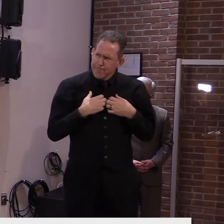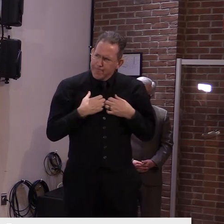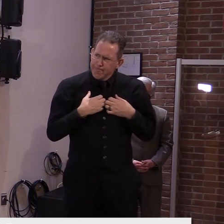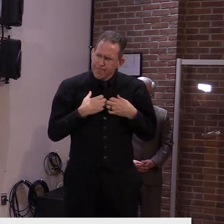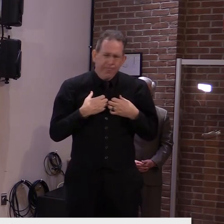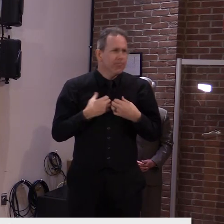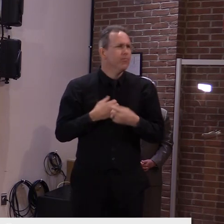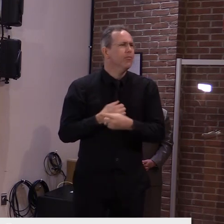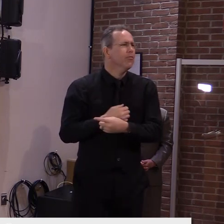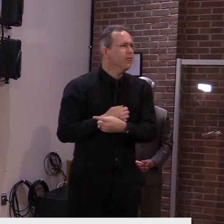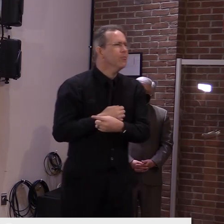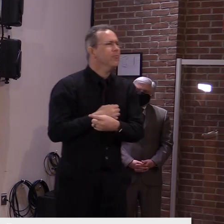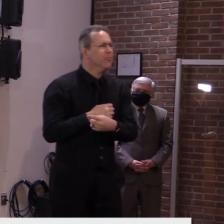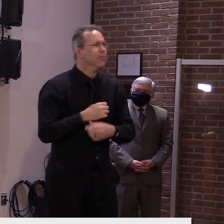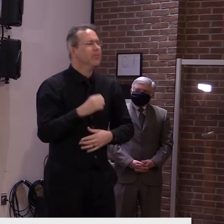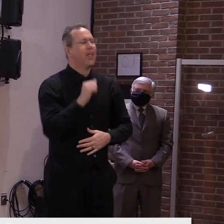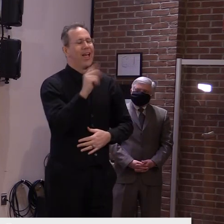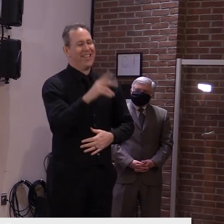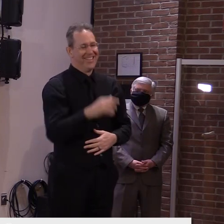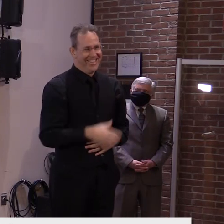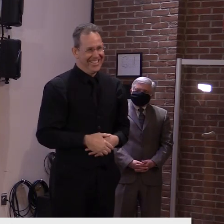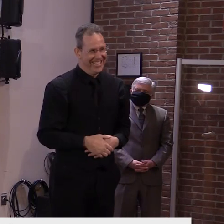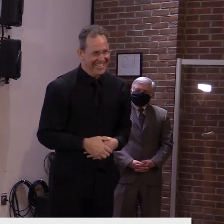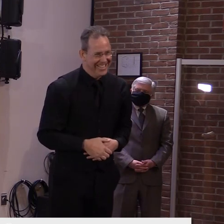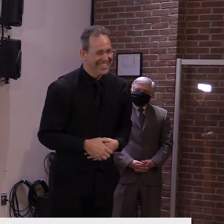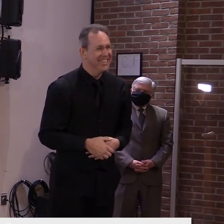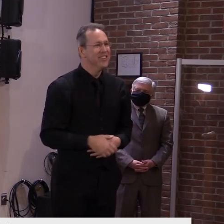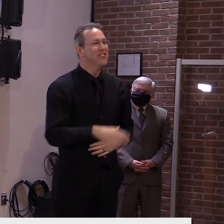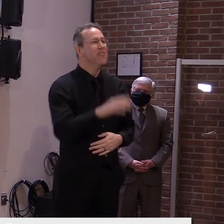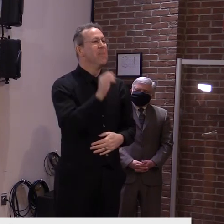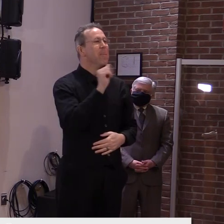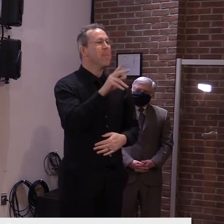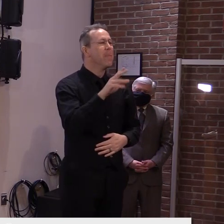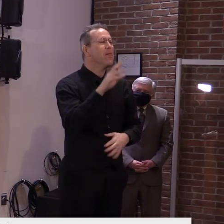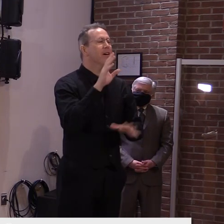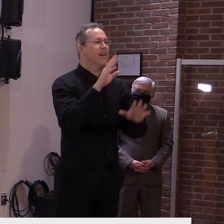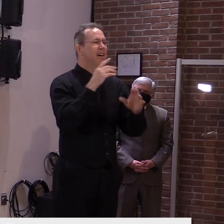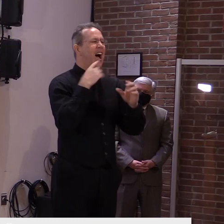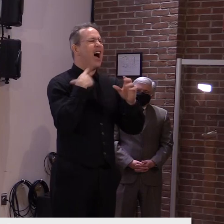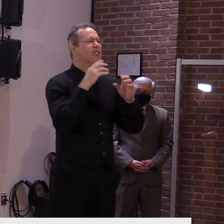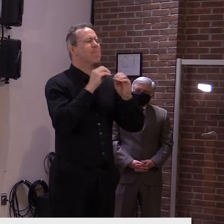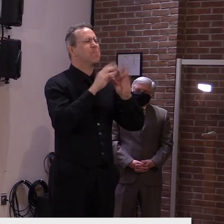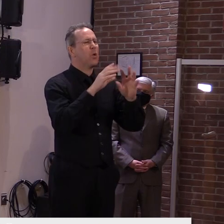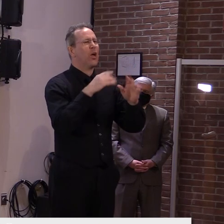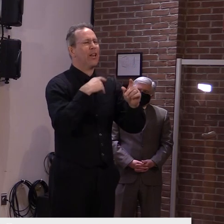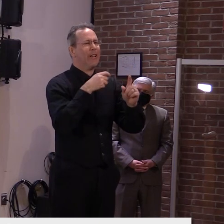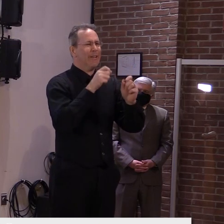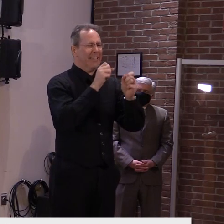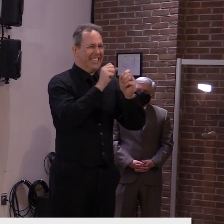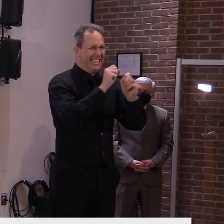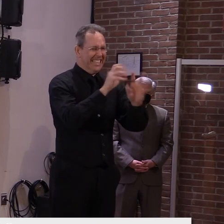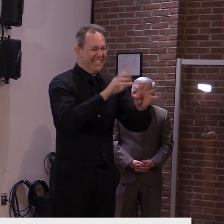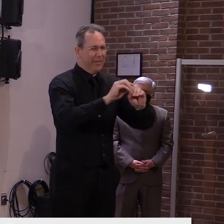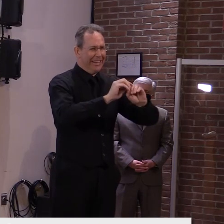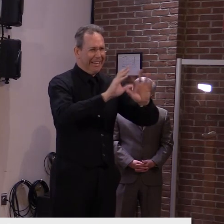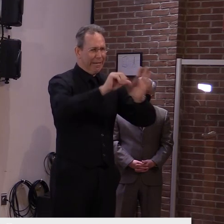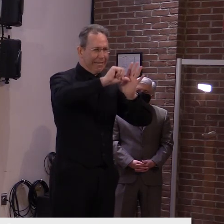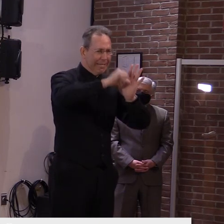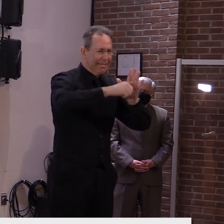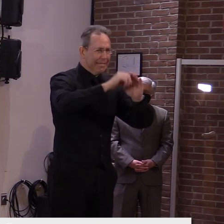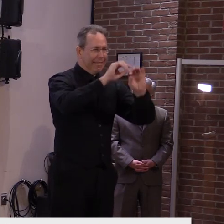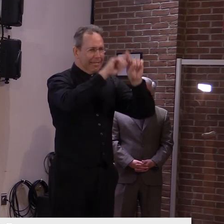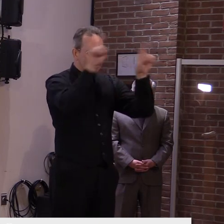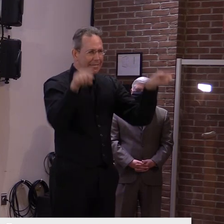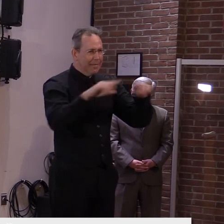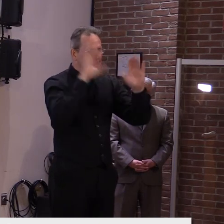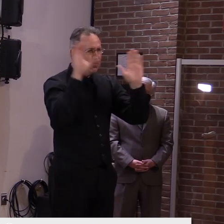The household, stay tuned in terms of, we'll be talking about this more next week, but I think previously